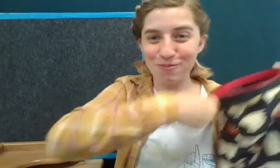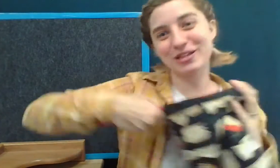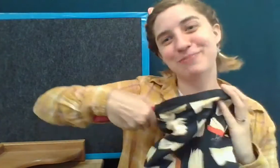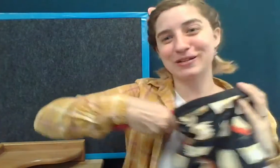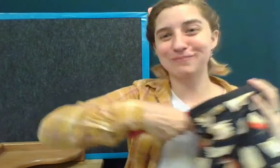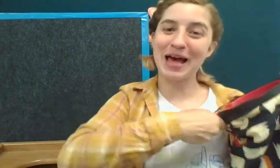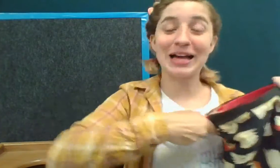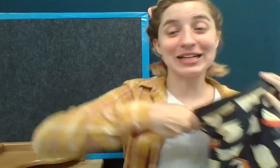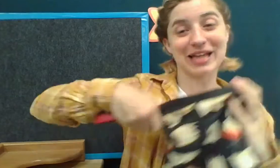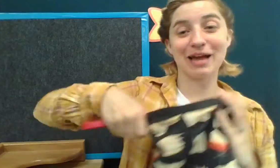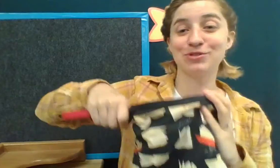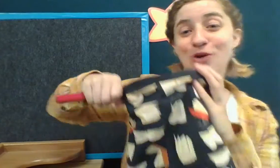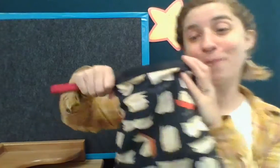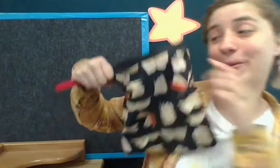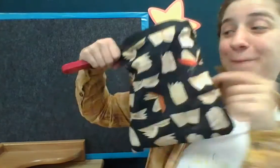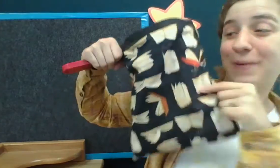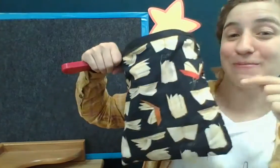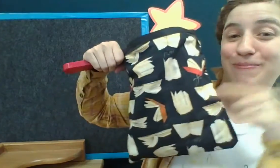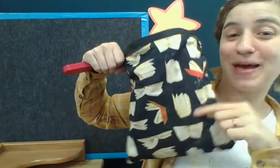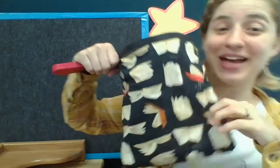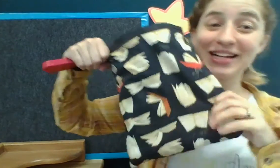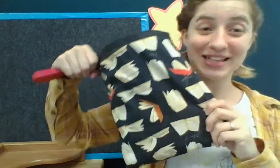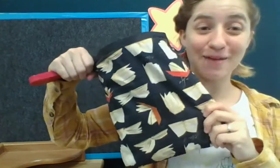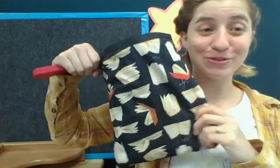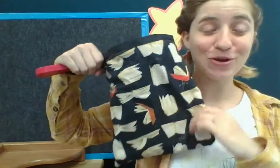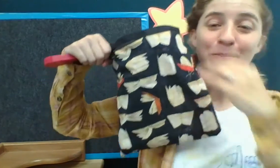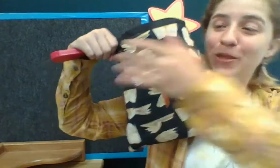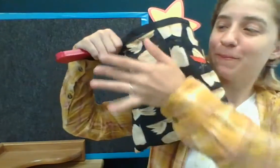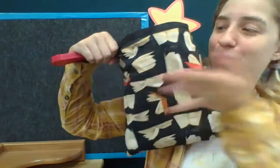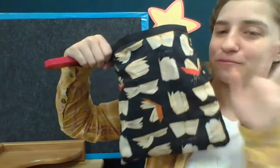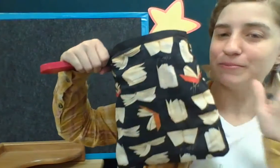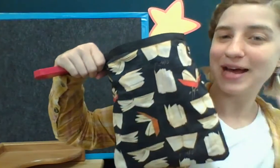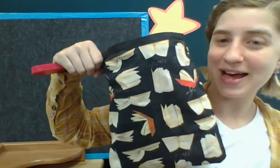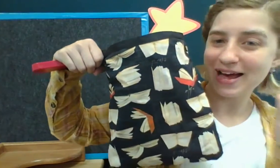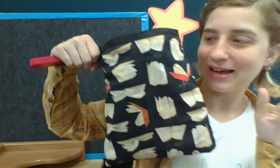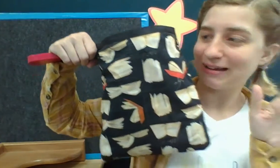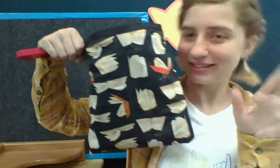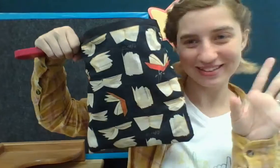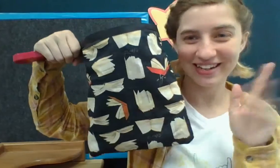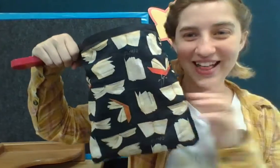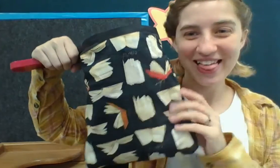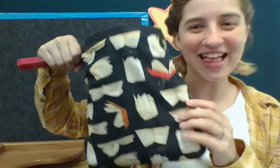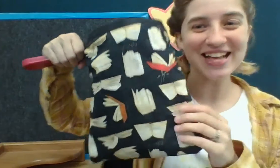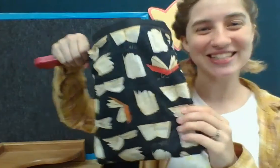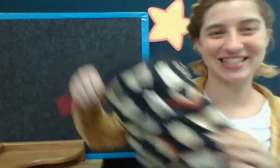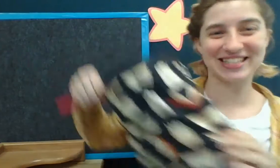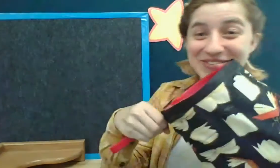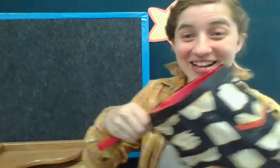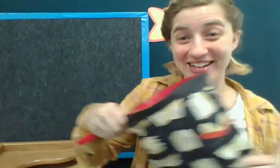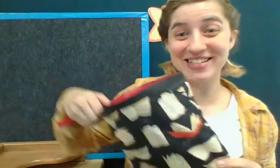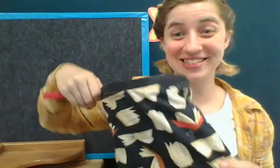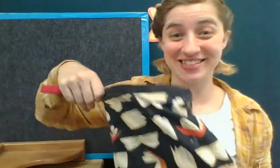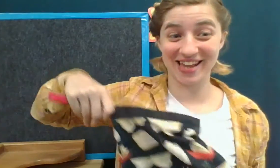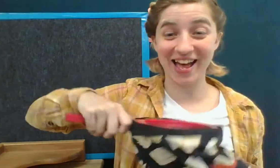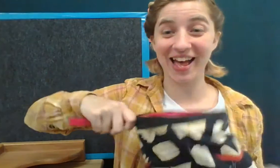the book bag. It's time to open the book bag. It's time to open the book bag. Let's see what is inside.